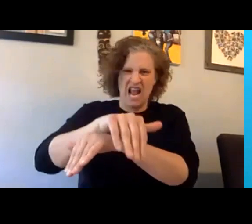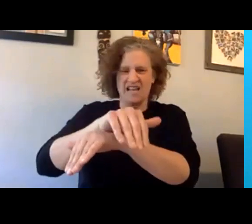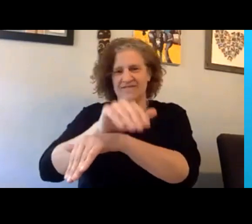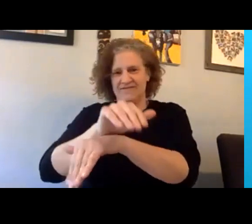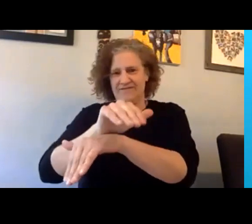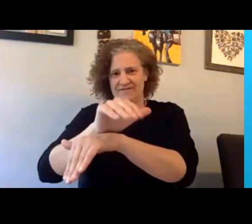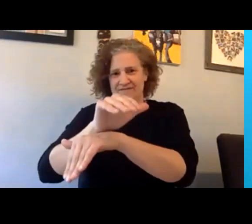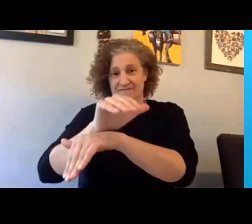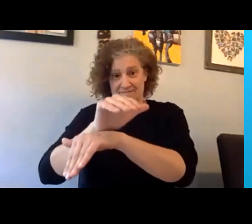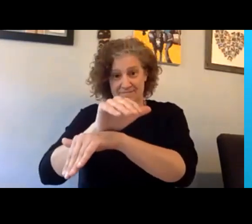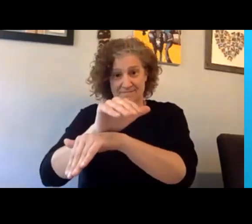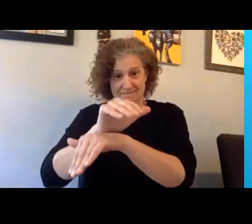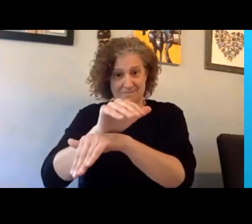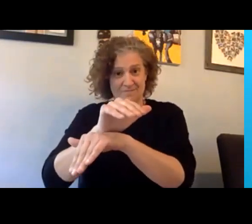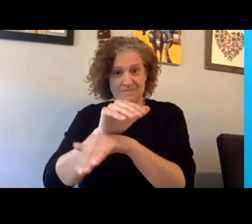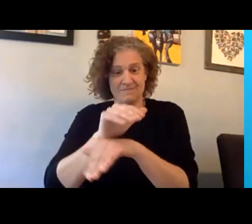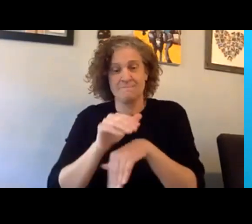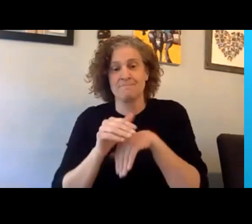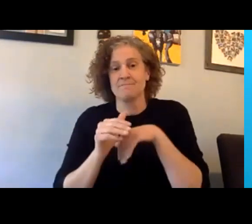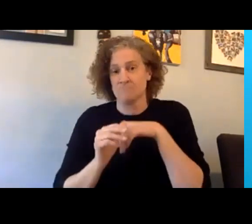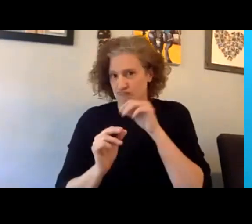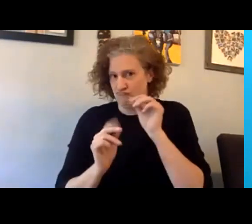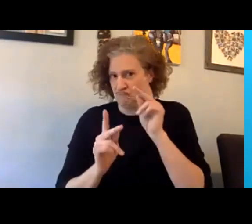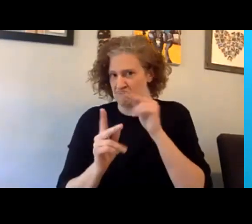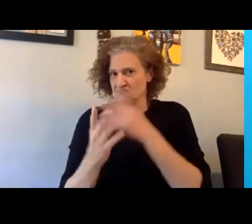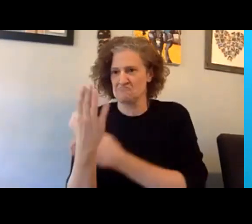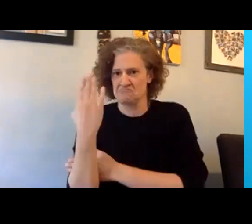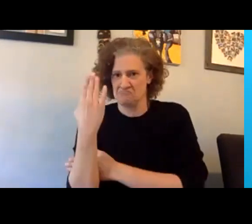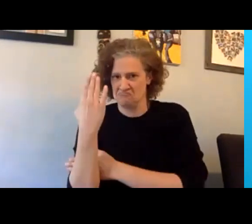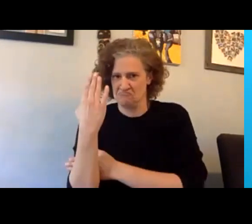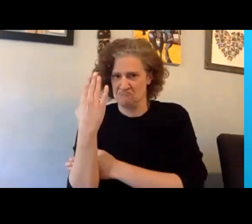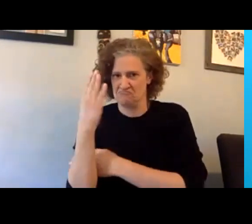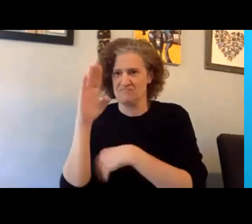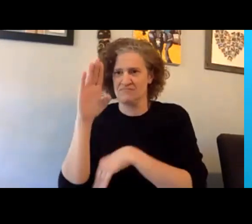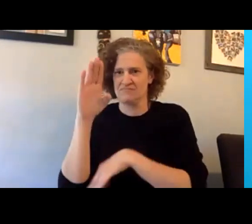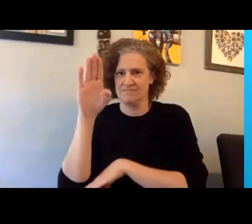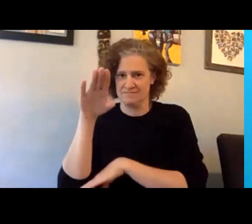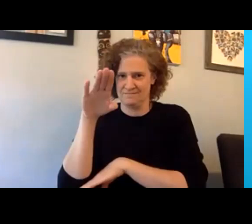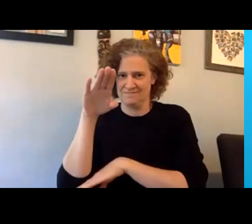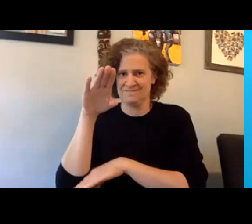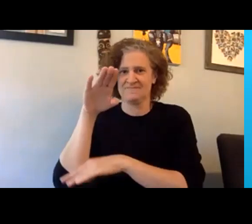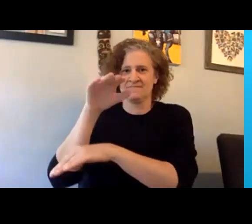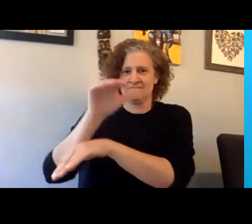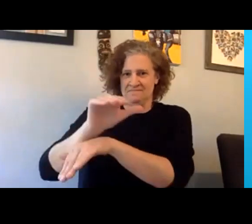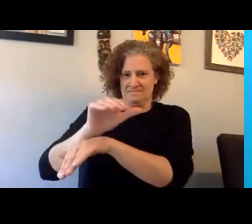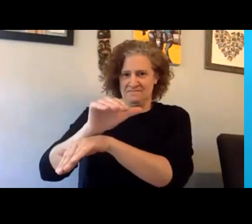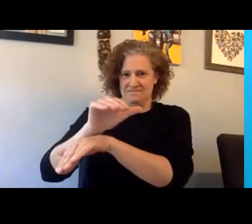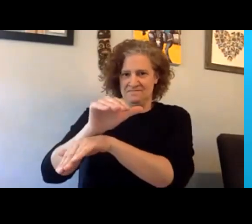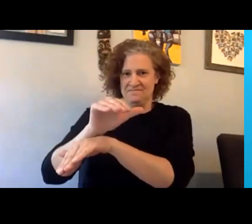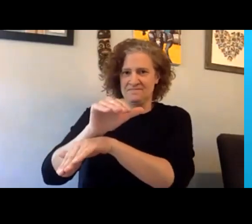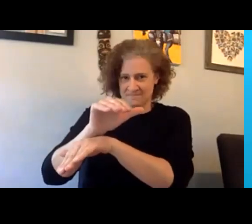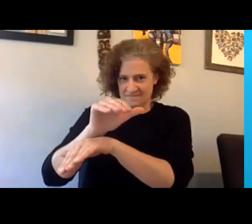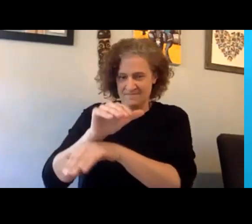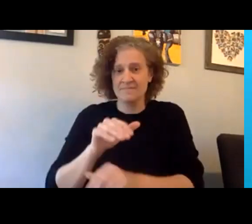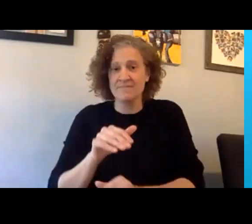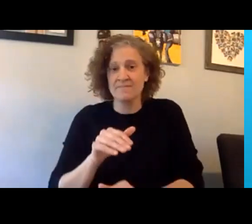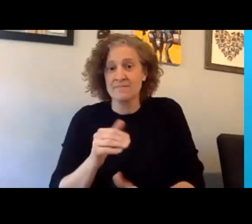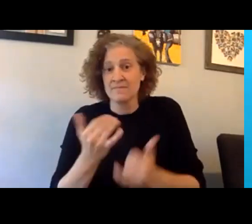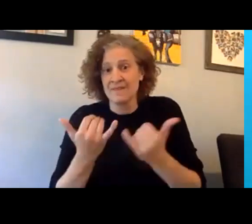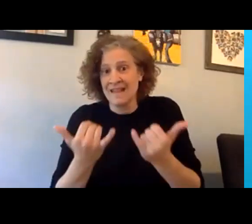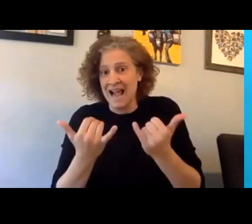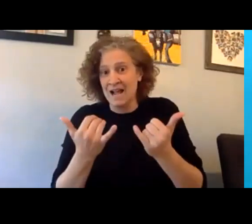evening, or night, evening. Okay, so morning, afternoon, evening.